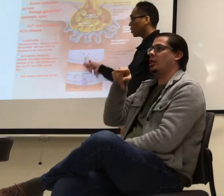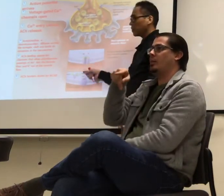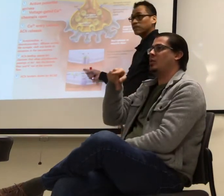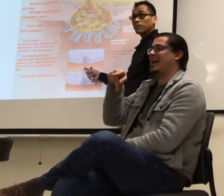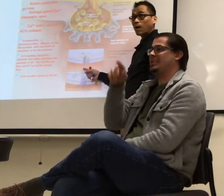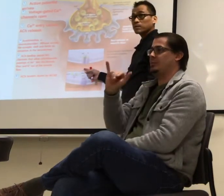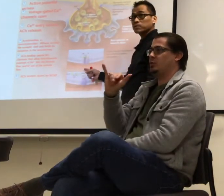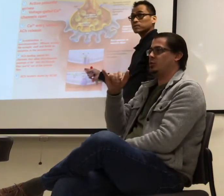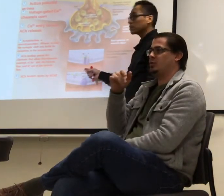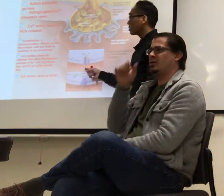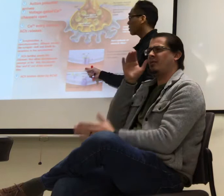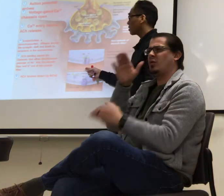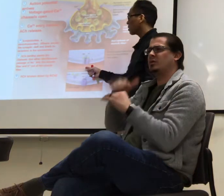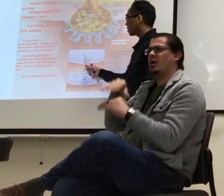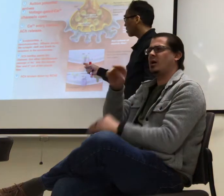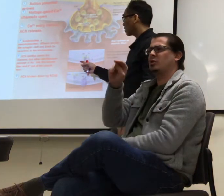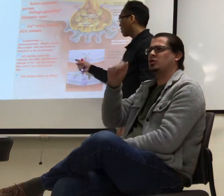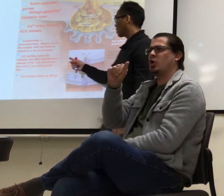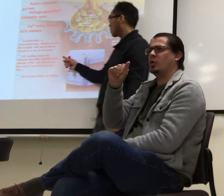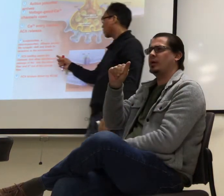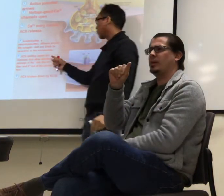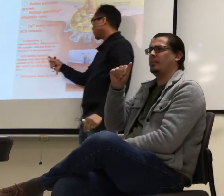the sodium influx.